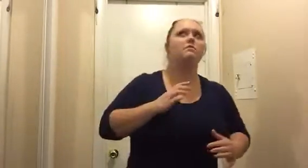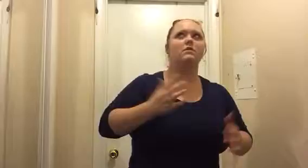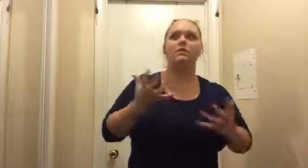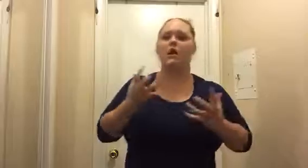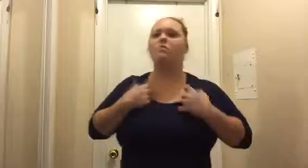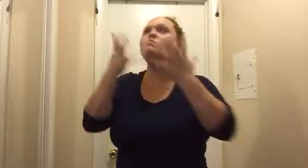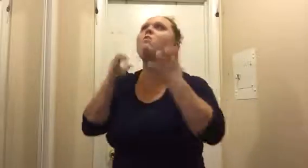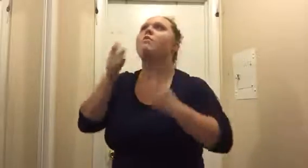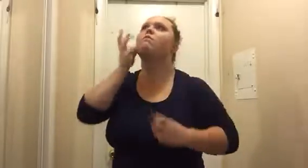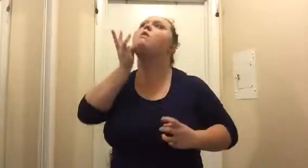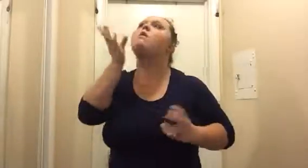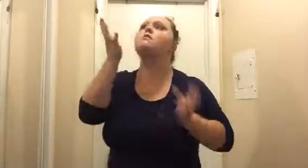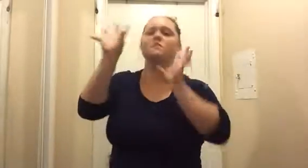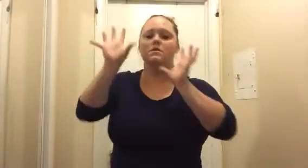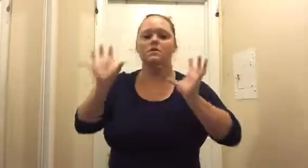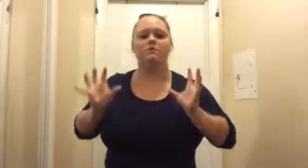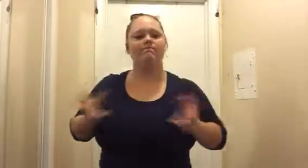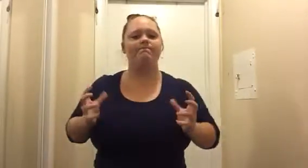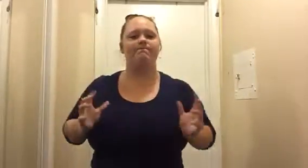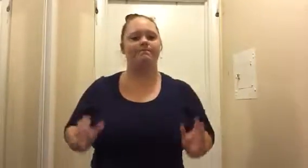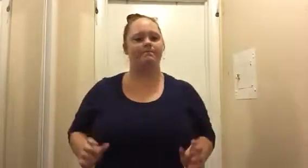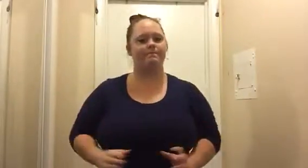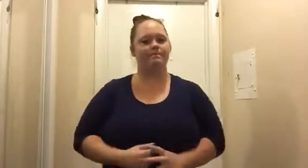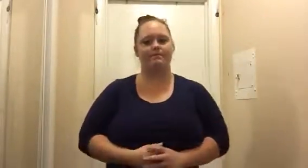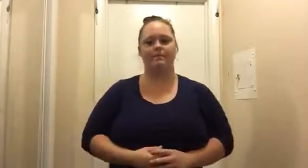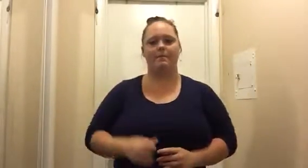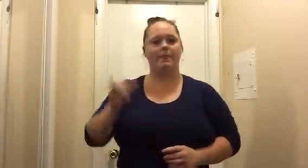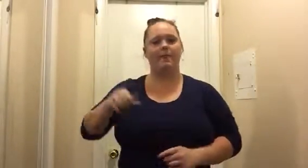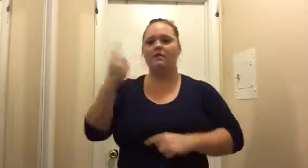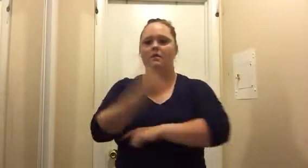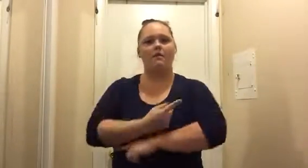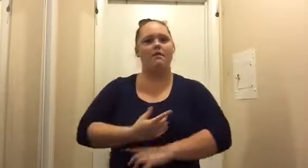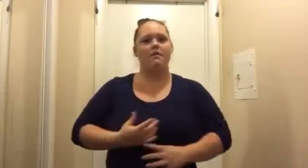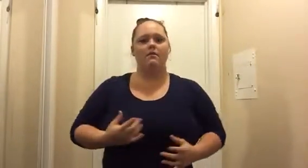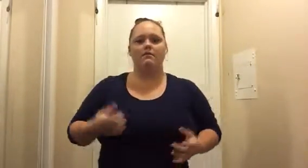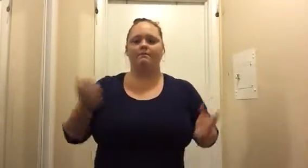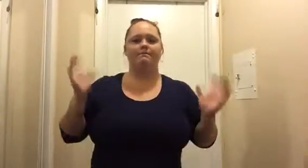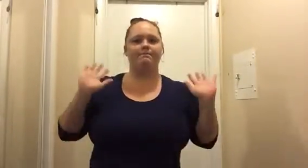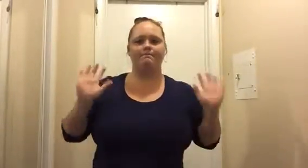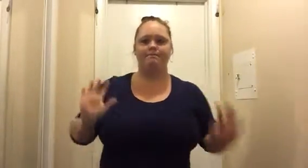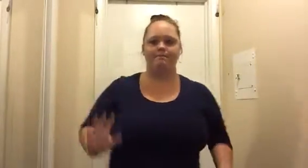wine. This particular day, I drove by